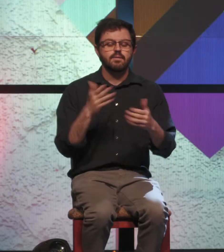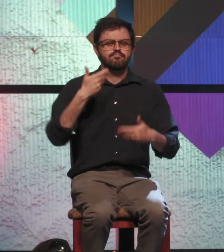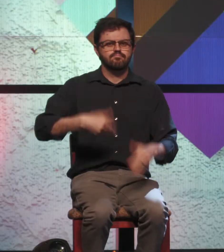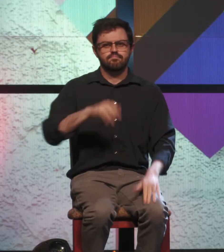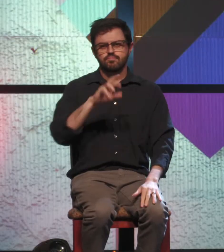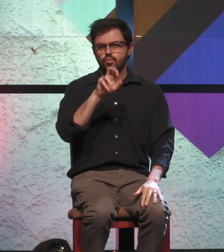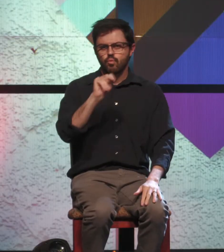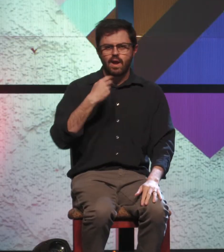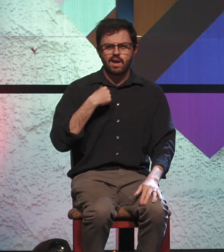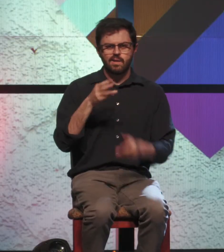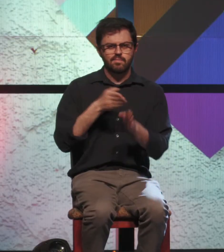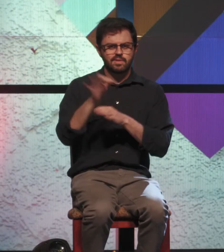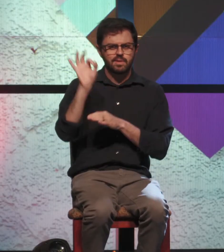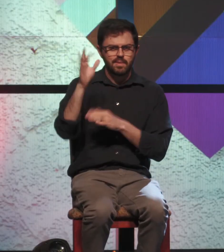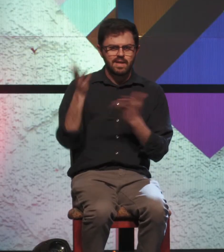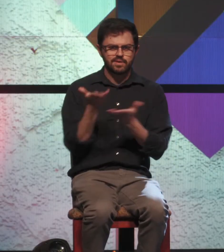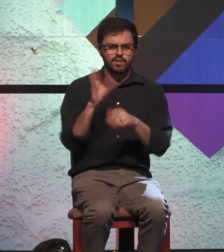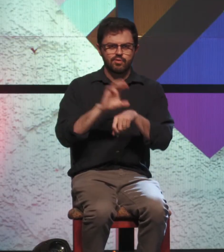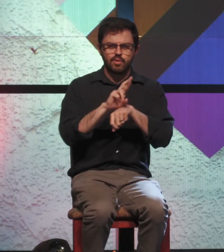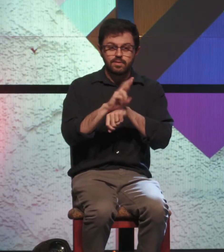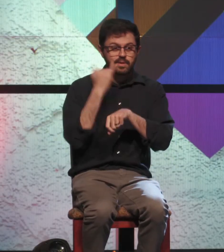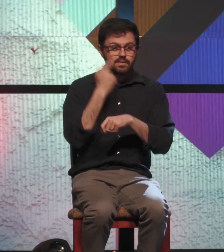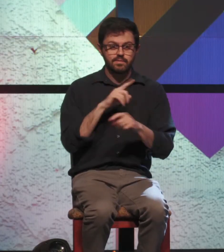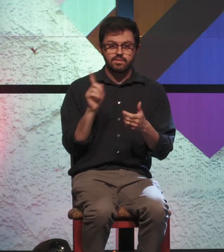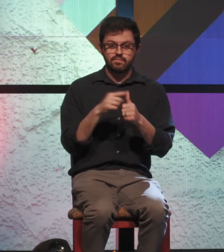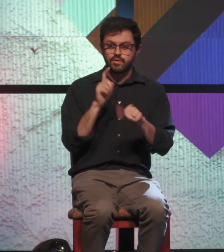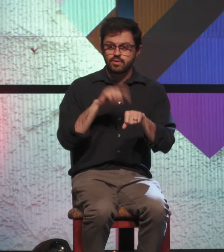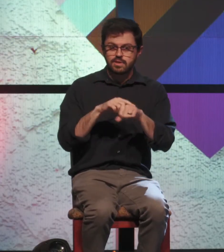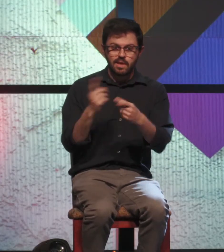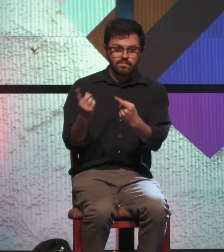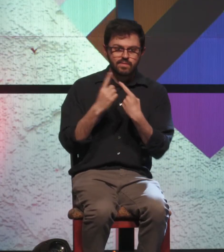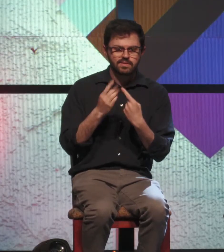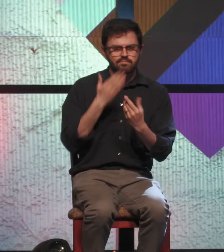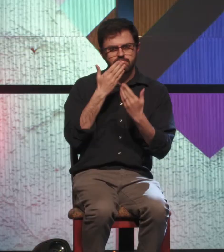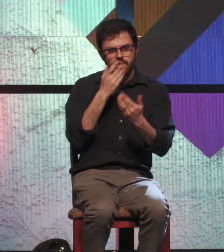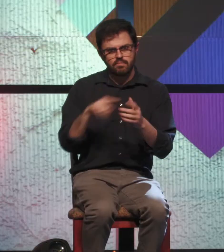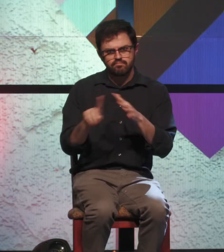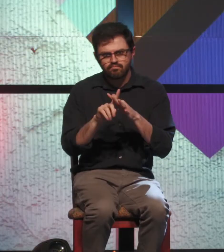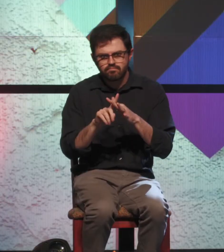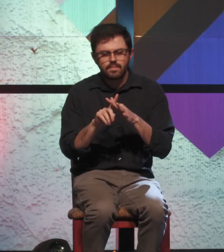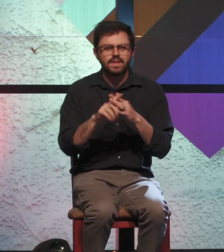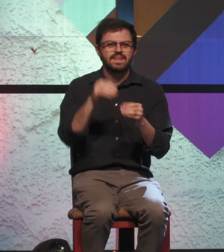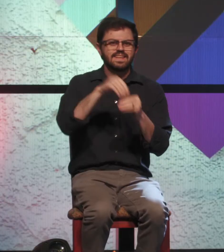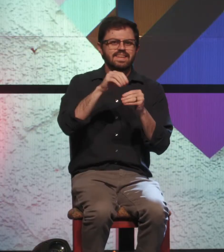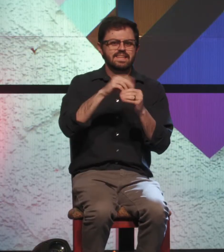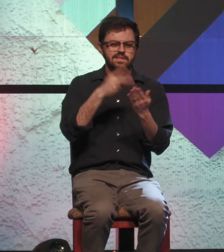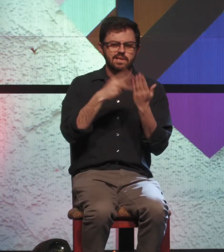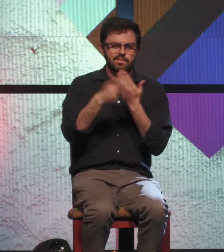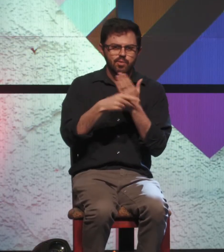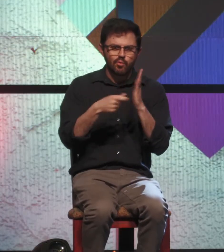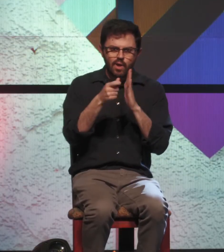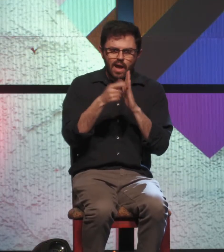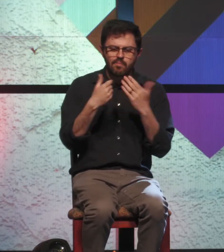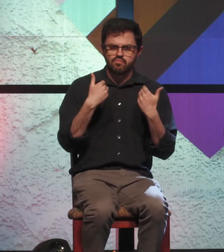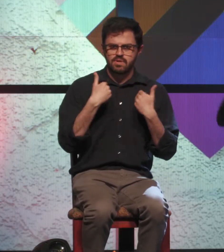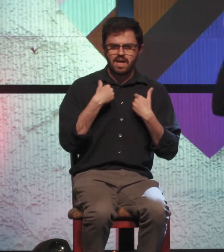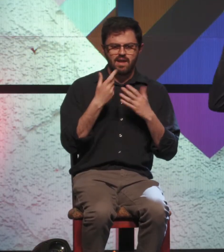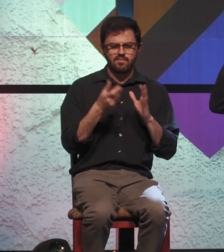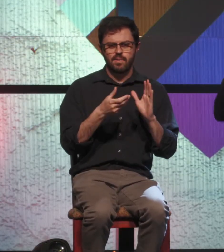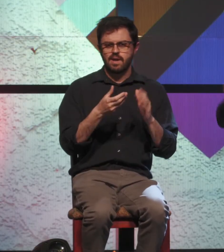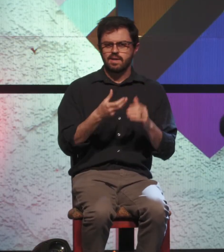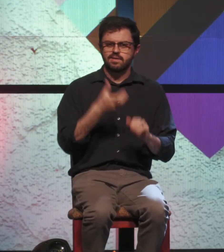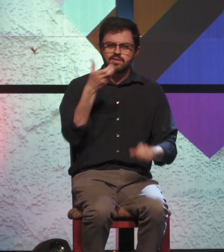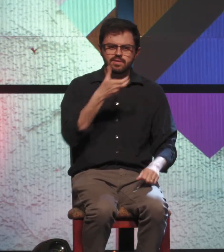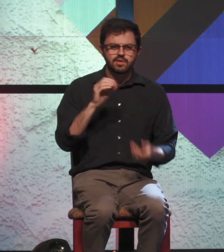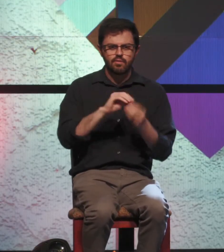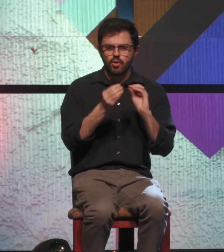If you are a guest this morning, thank you so much for being here. Inside the program is my cell phone number. Love to have coffee, whiskey,